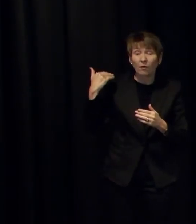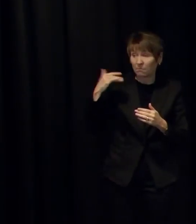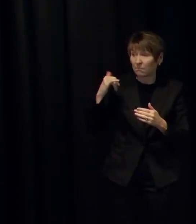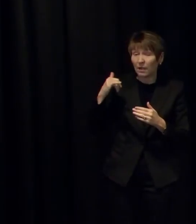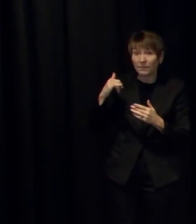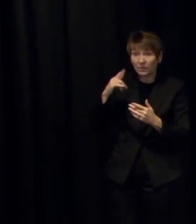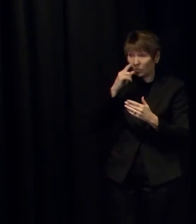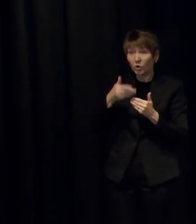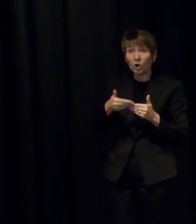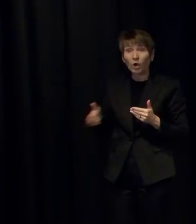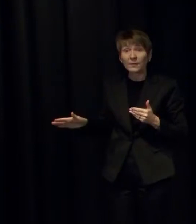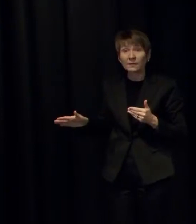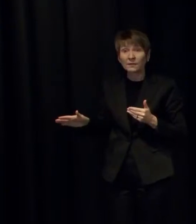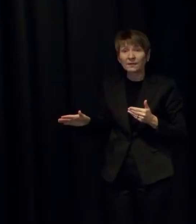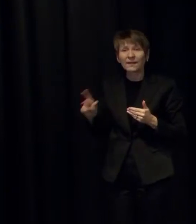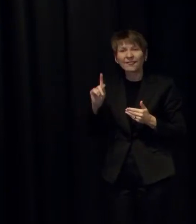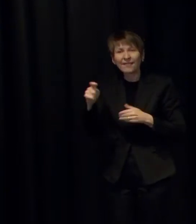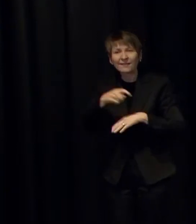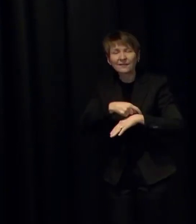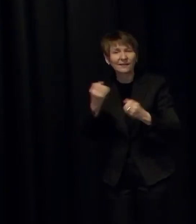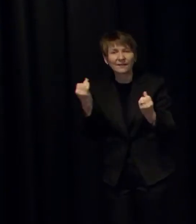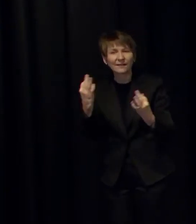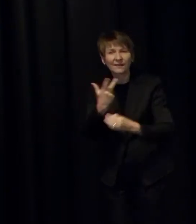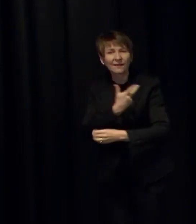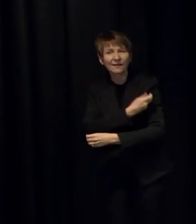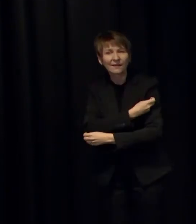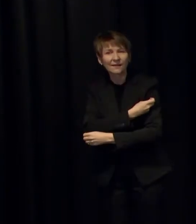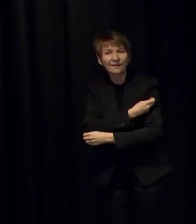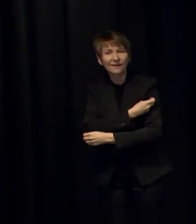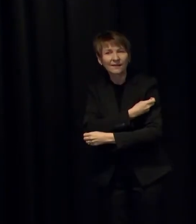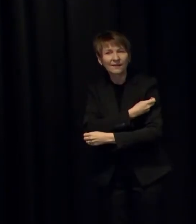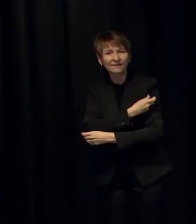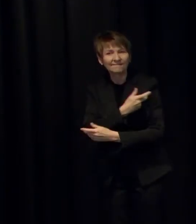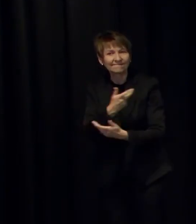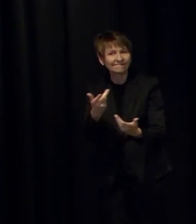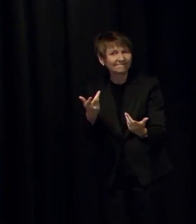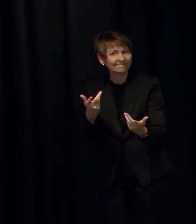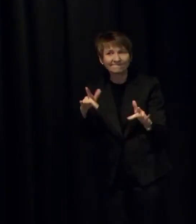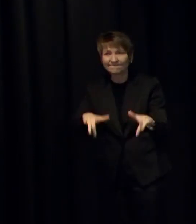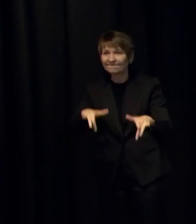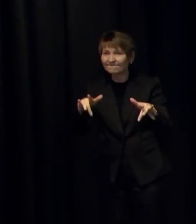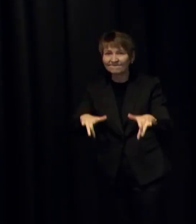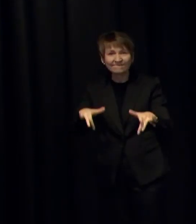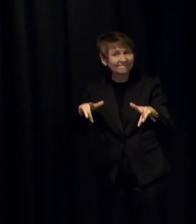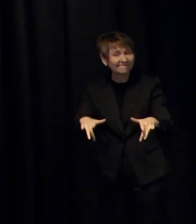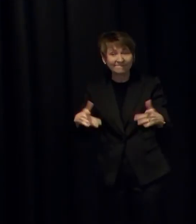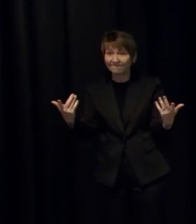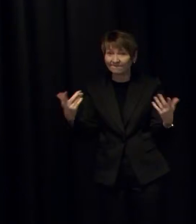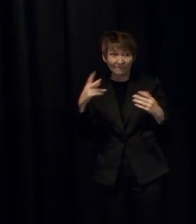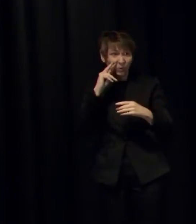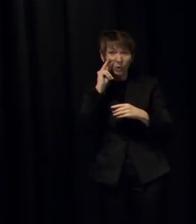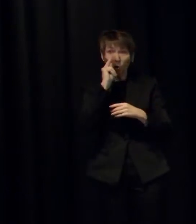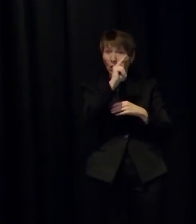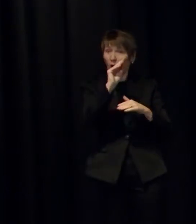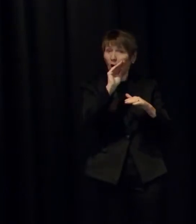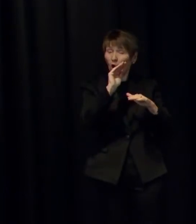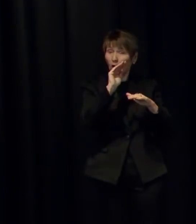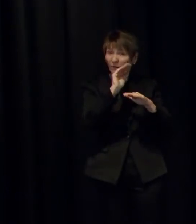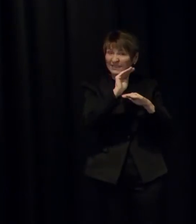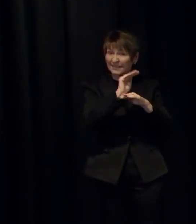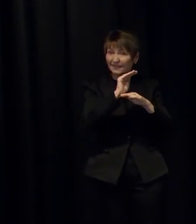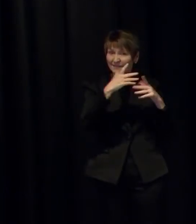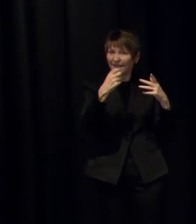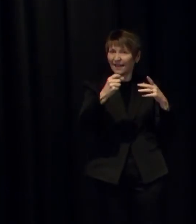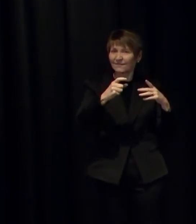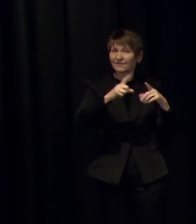and we were a real latecomer in global terms amongst OECD countries. That's just how it